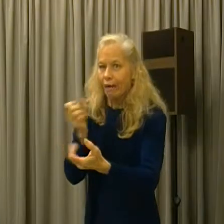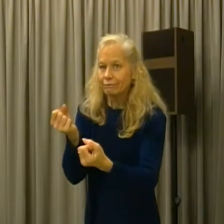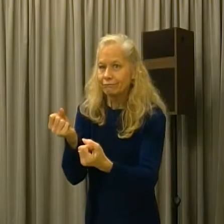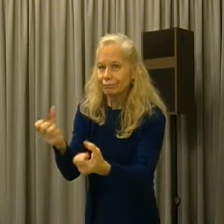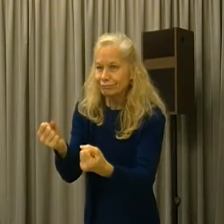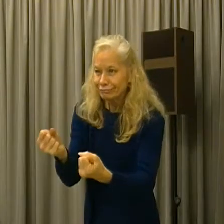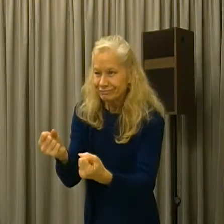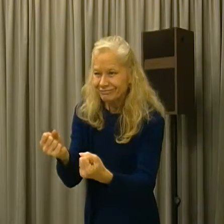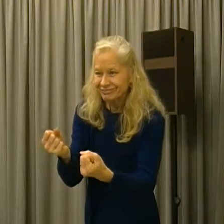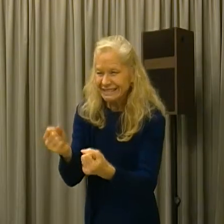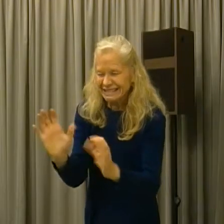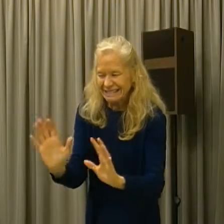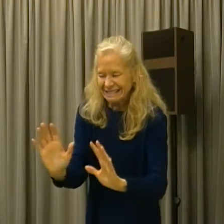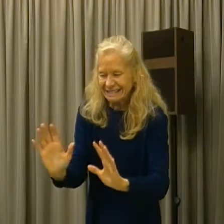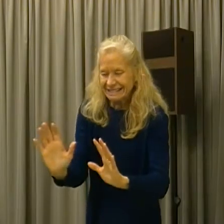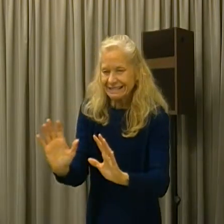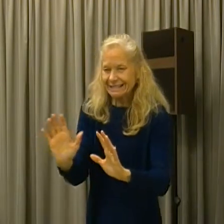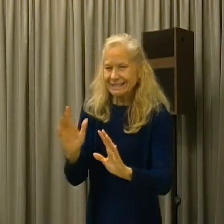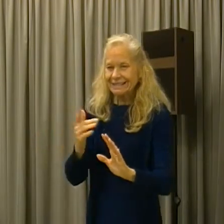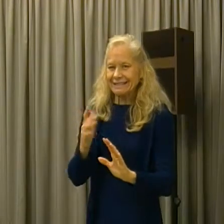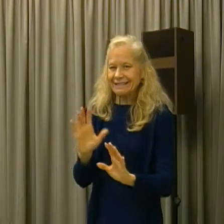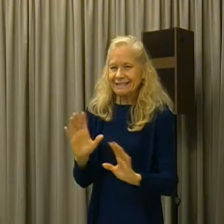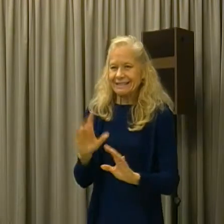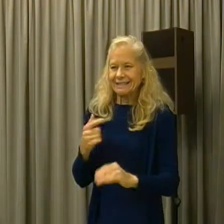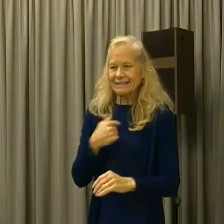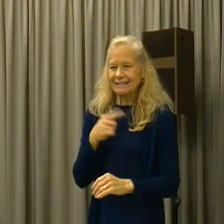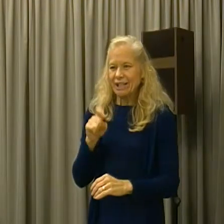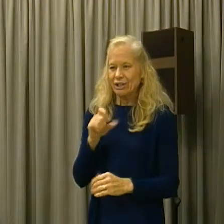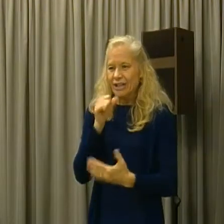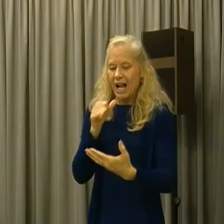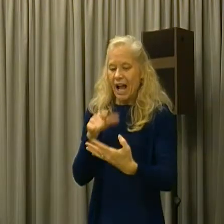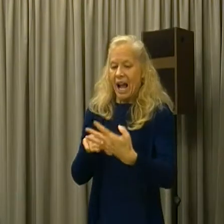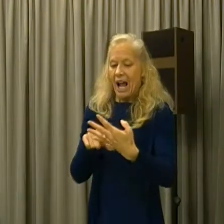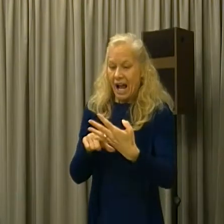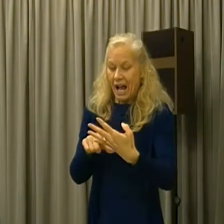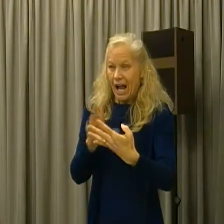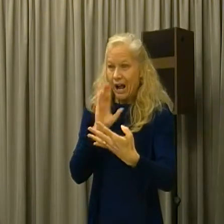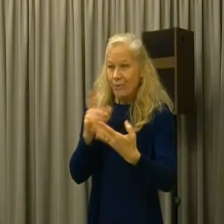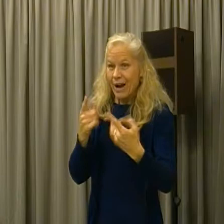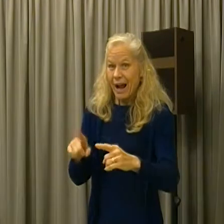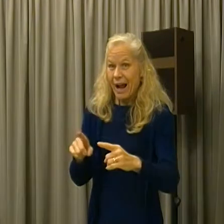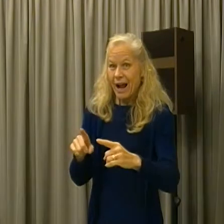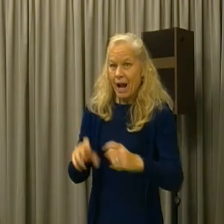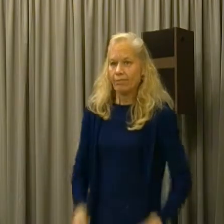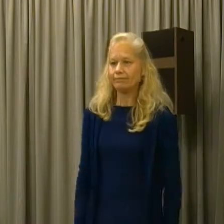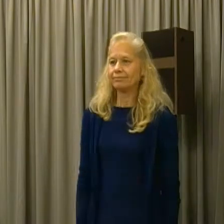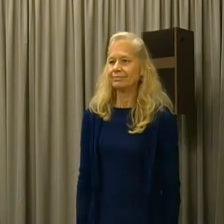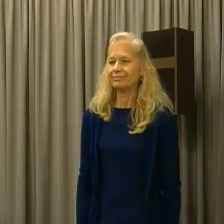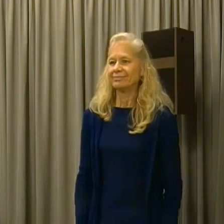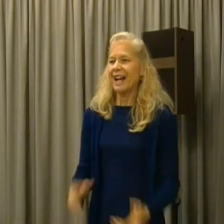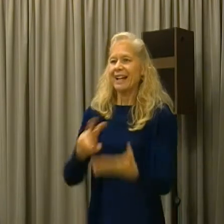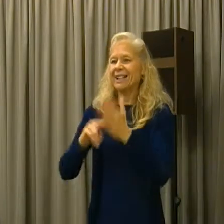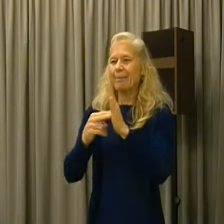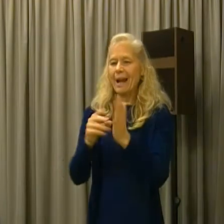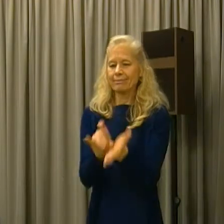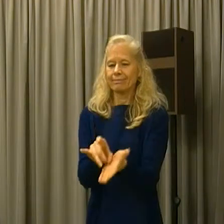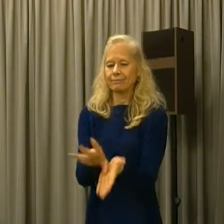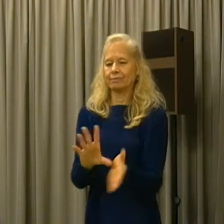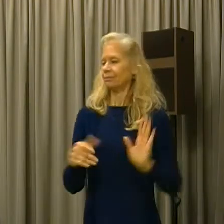whoops, I shouldn't be saying this. I shouldn't be thinking this. Thought rejection. Look what he says here in verses